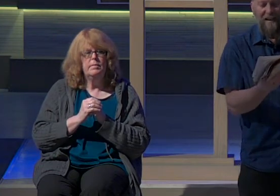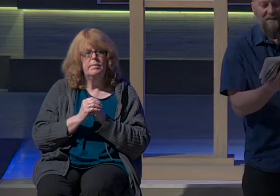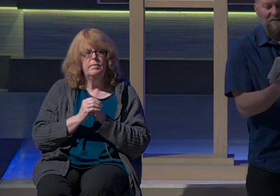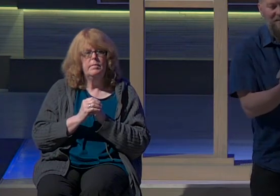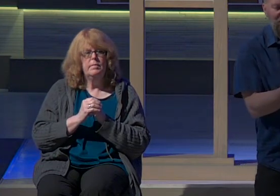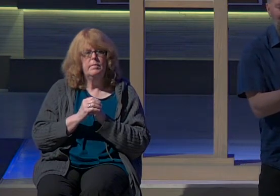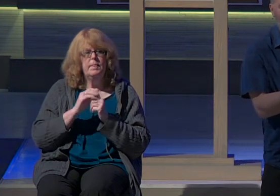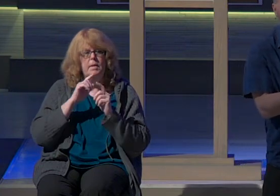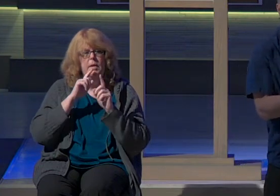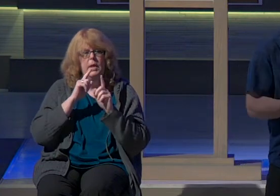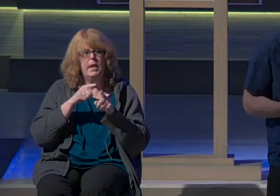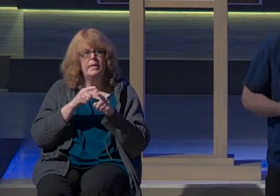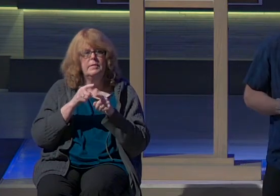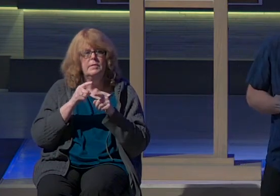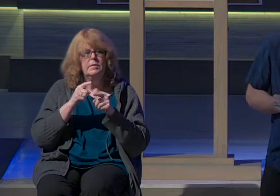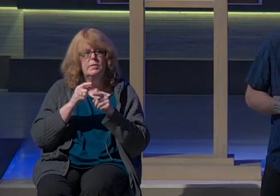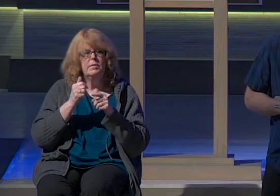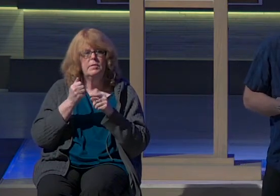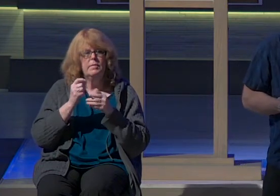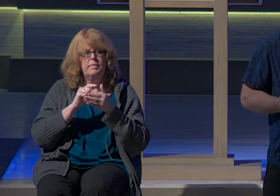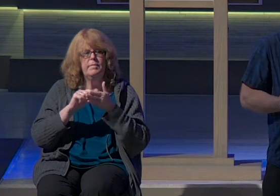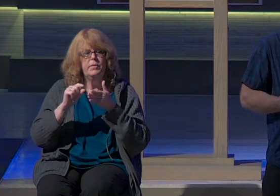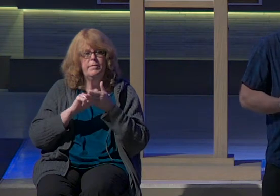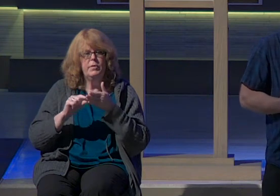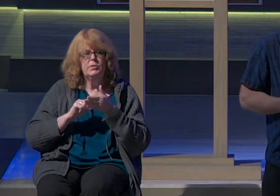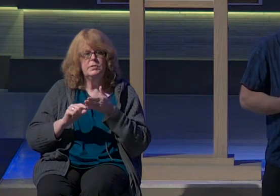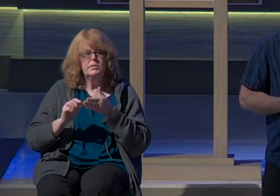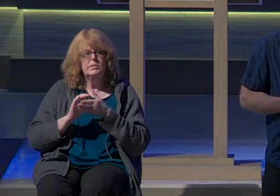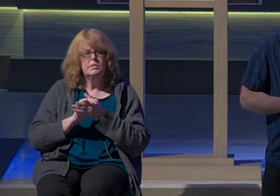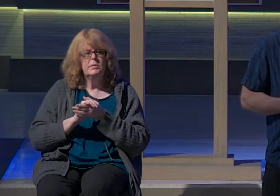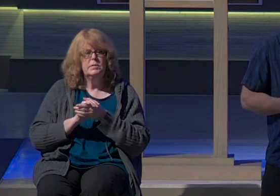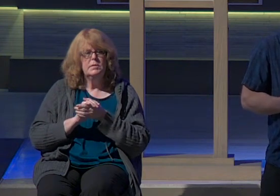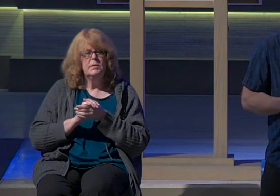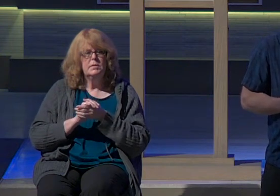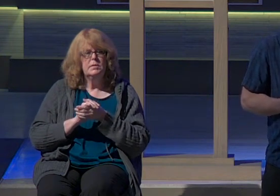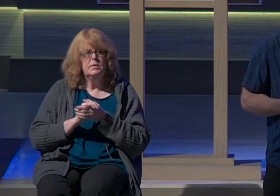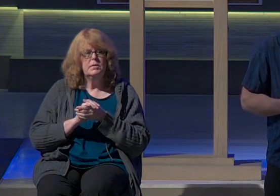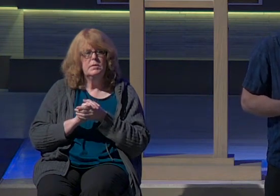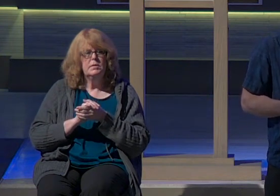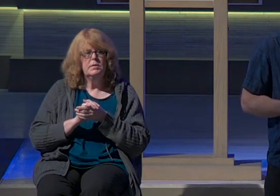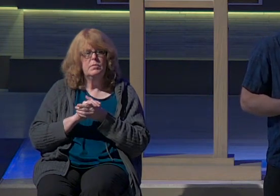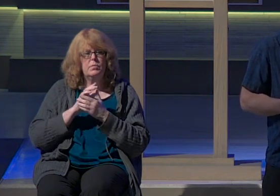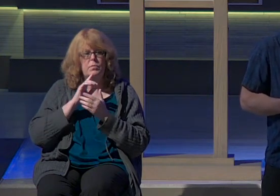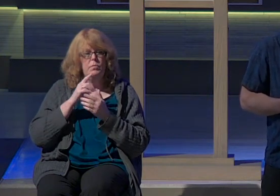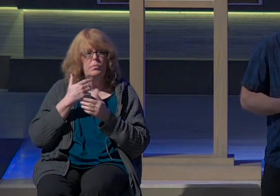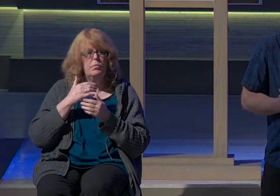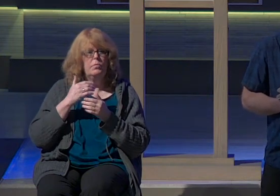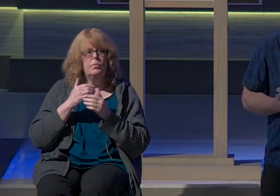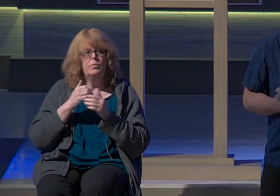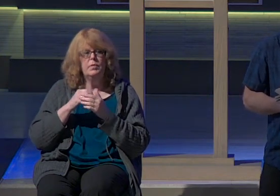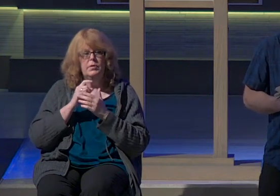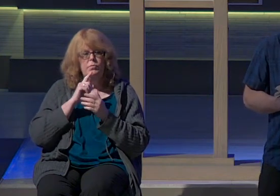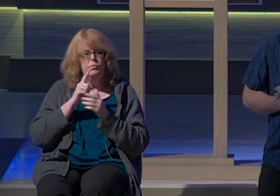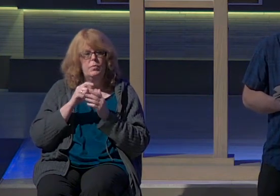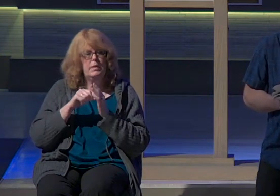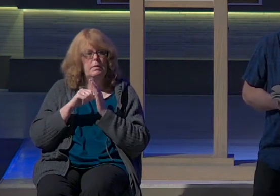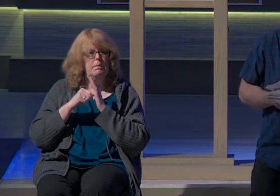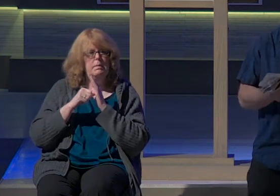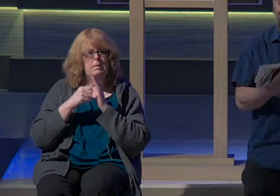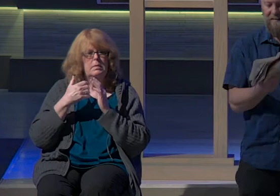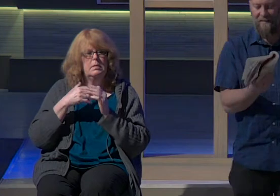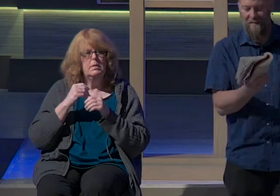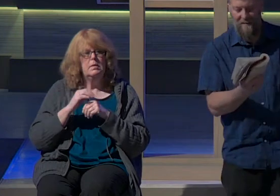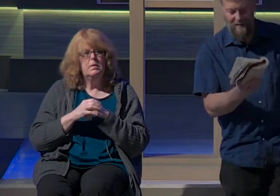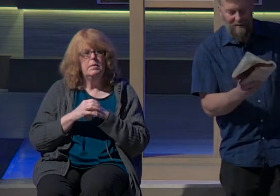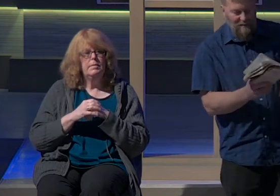The answer in the next couple of verses is striking. It is